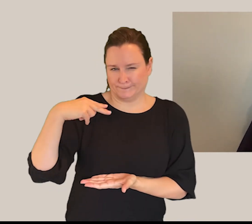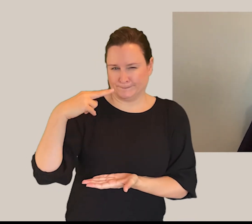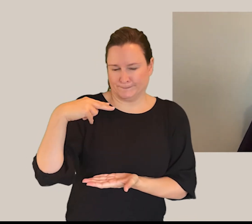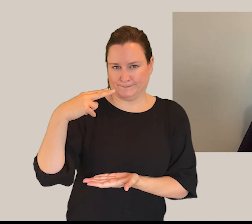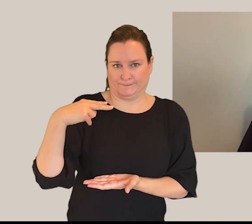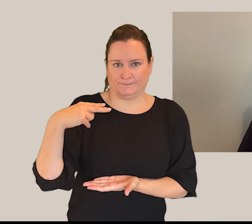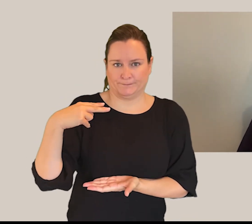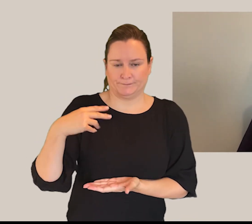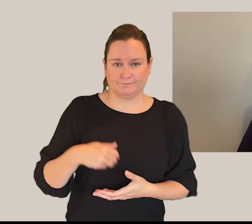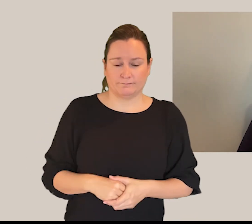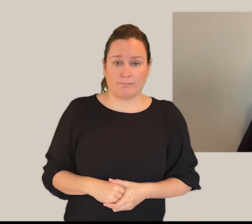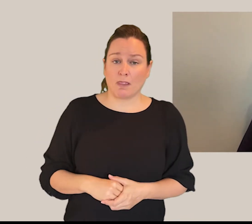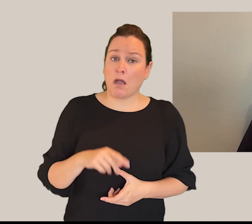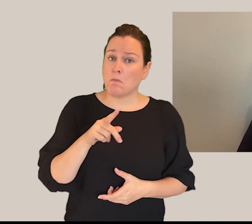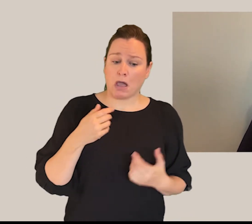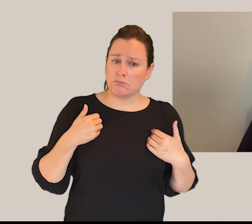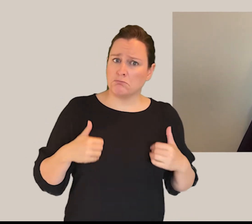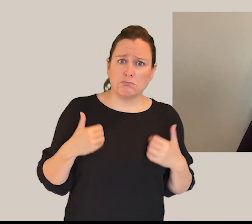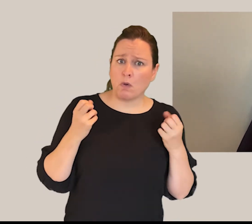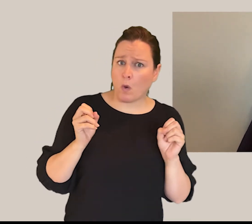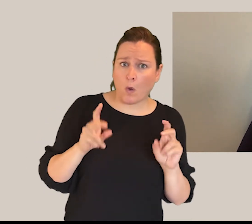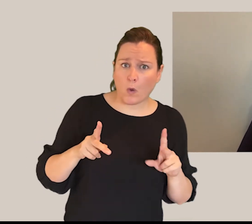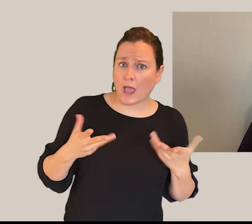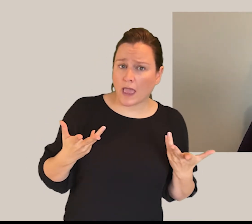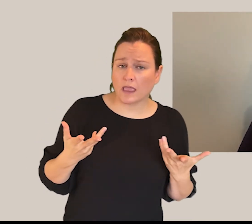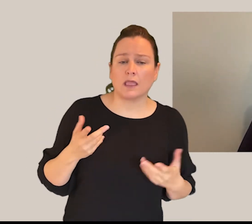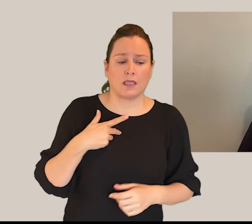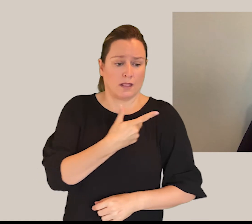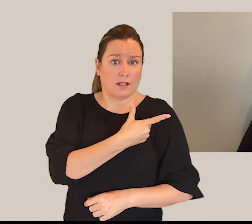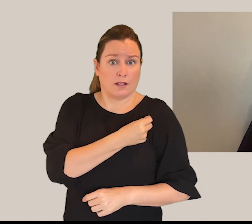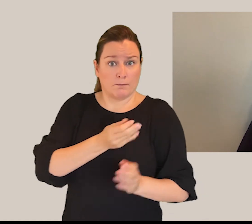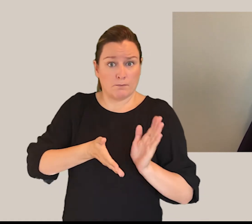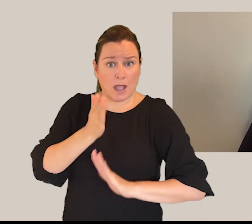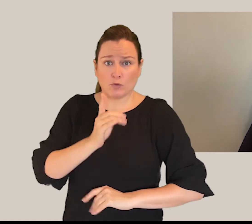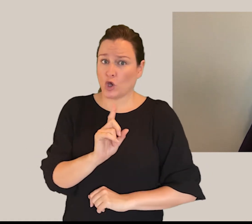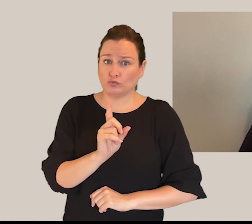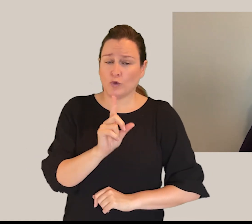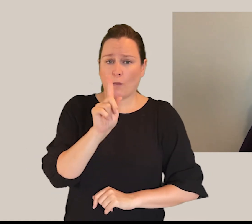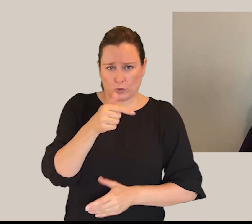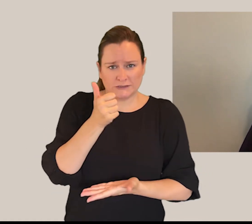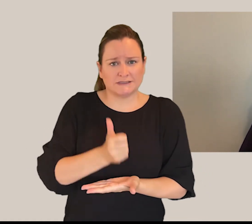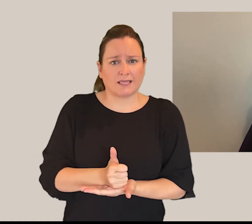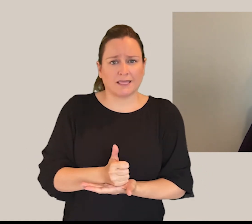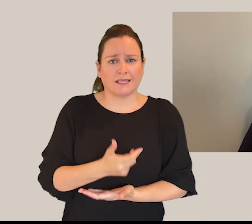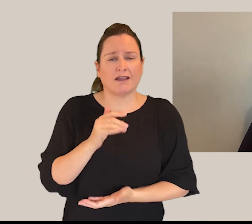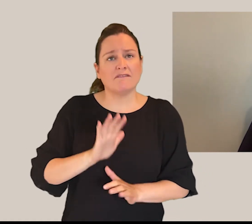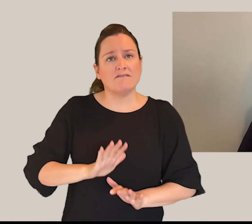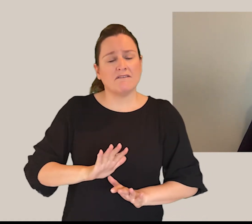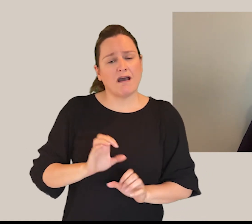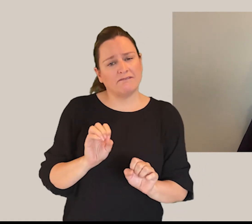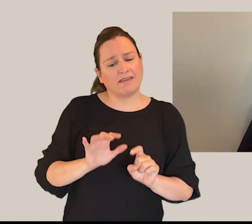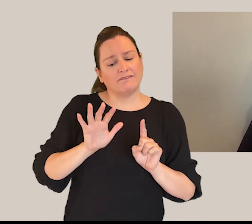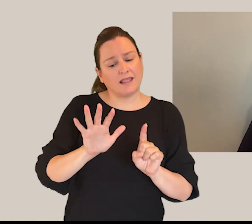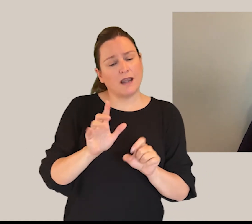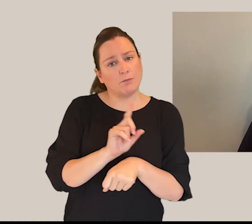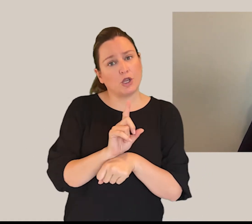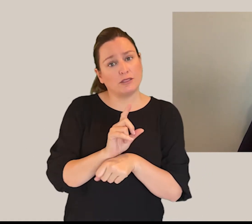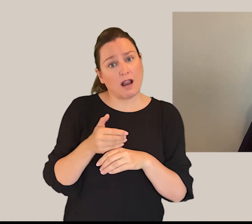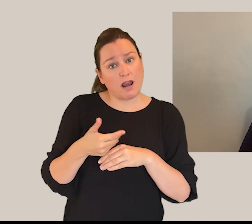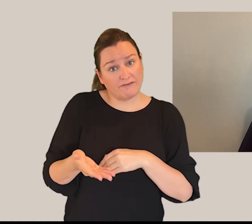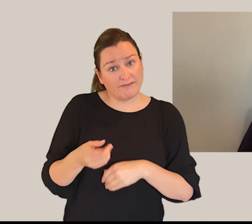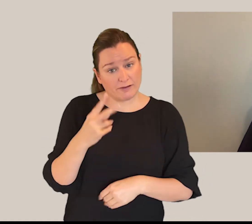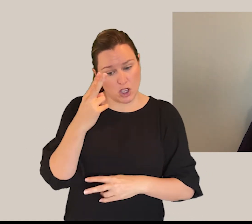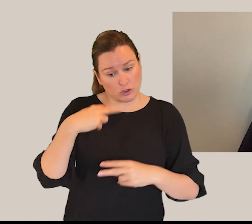fall into any of the above categories mentioned with regards to allergies, you will still be monitored for 15 minutes after